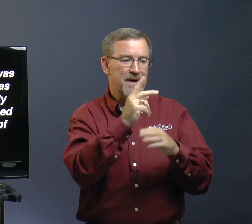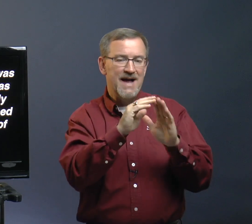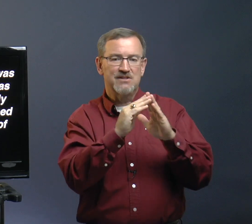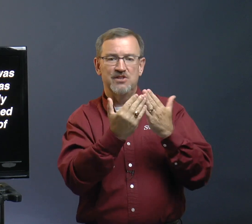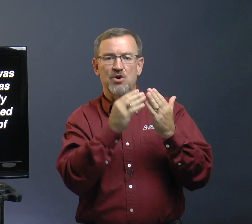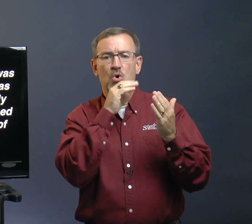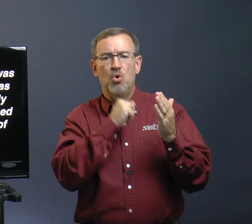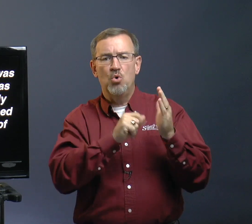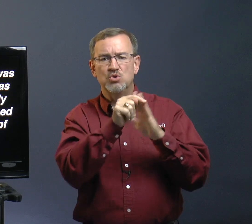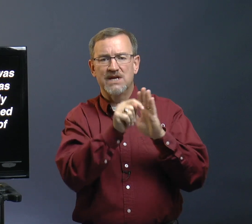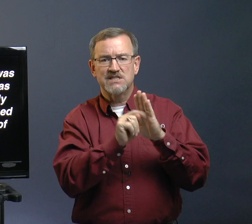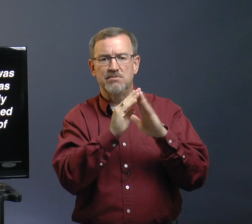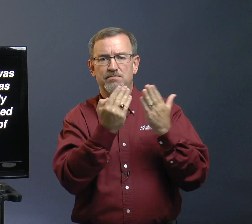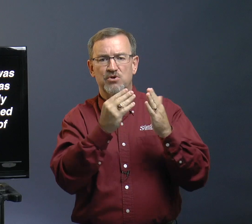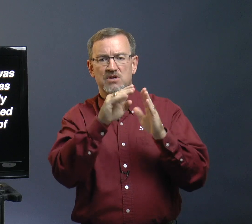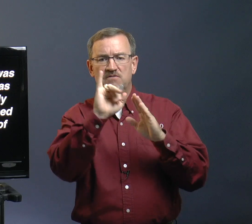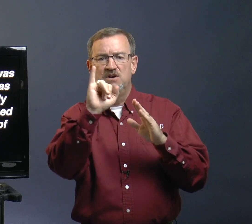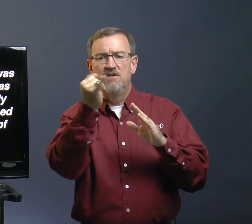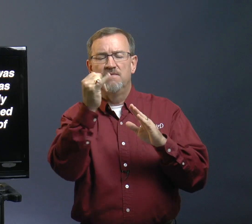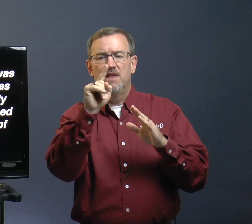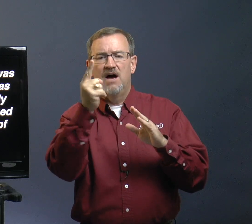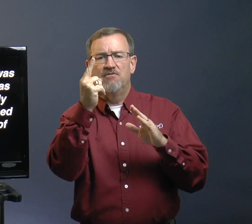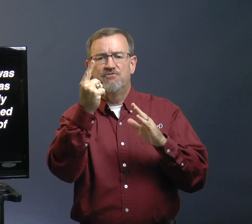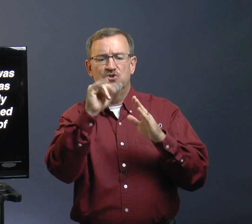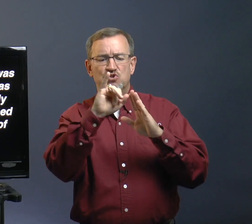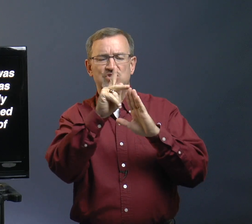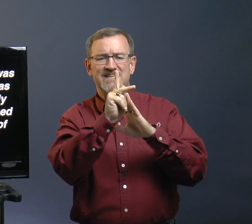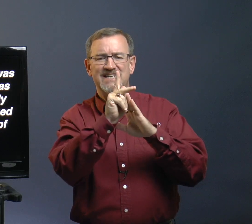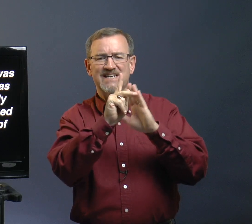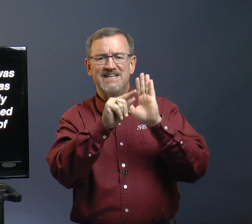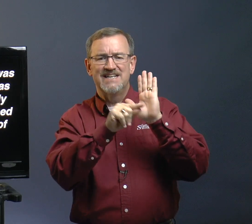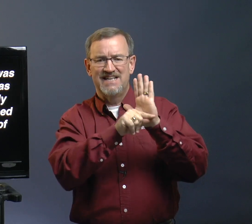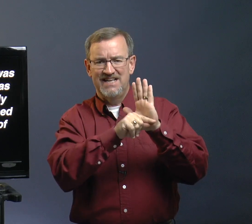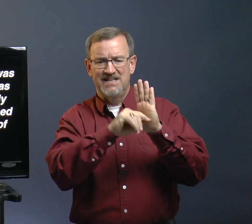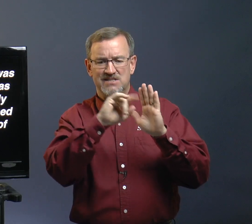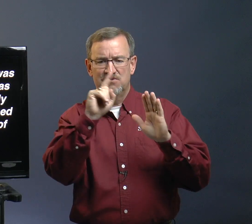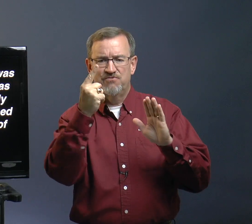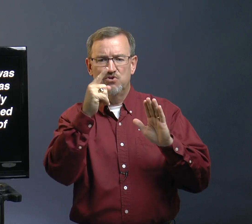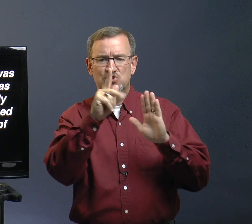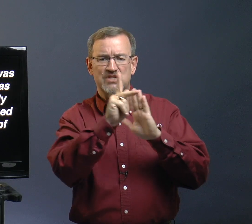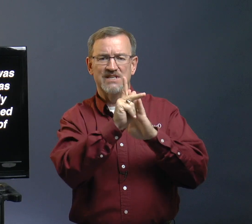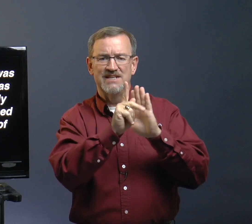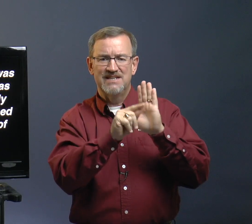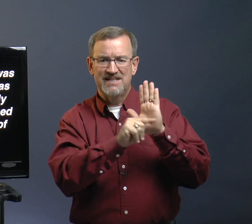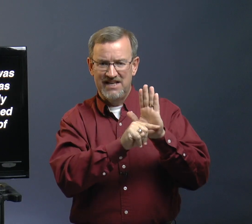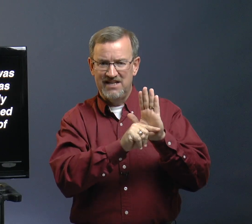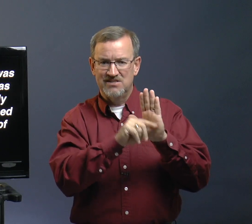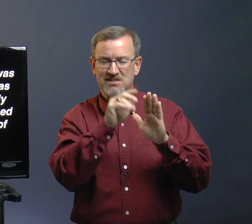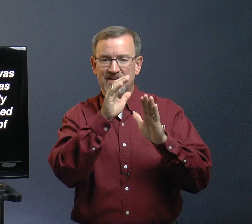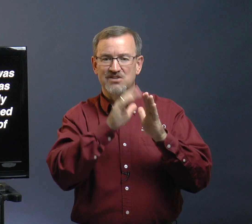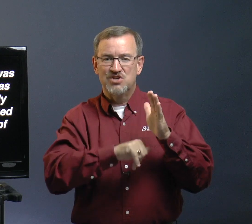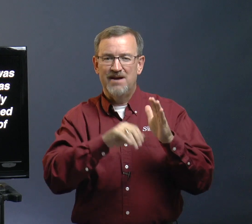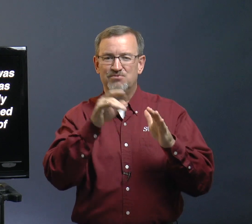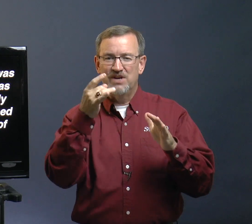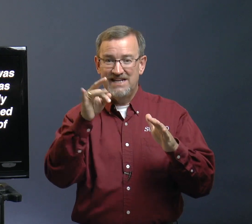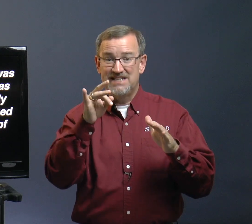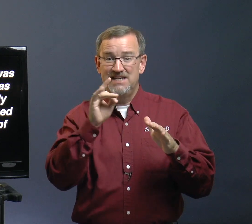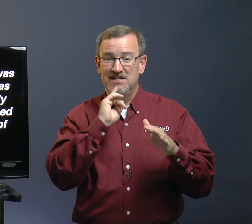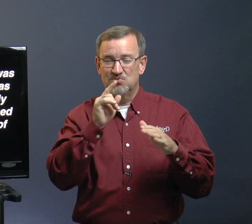back to the Old Testament book of 1 Kings. 1 Kings chapter 18 is where